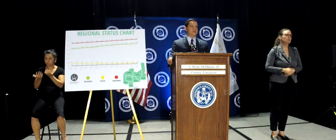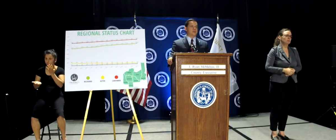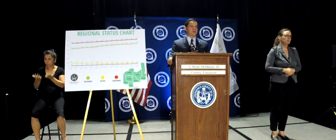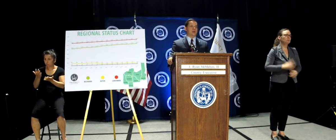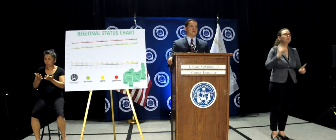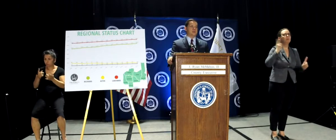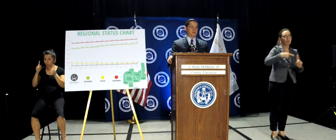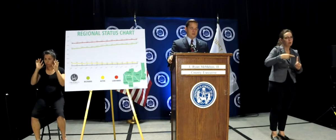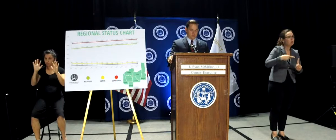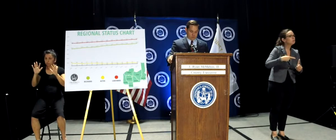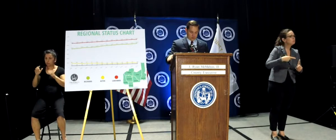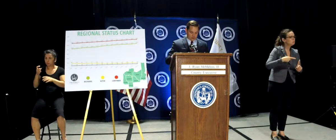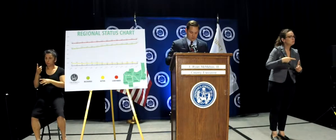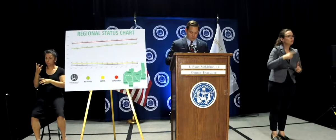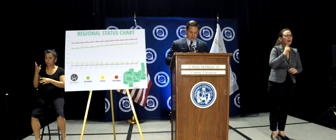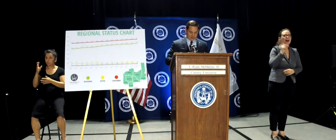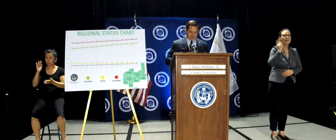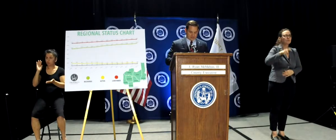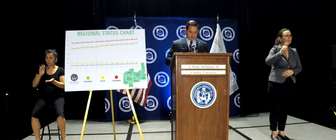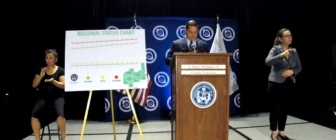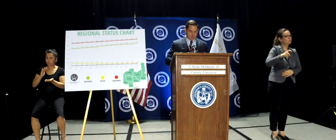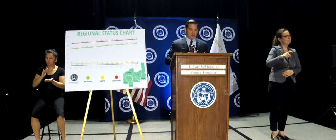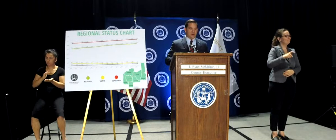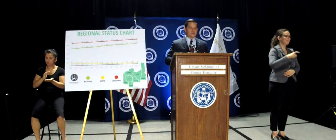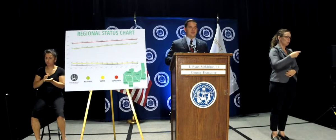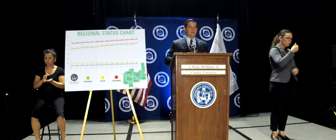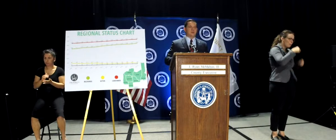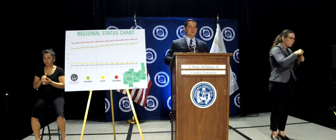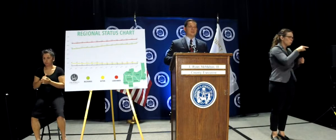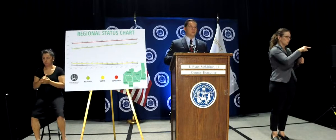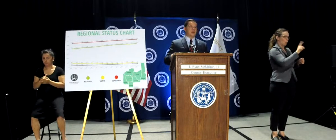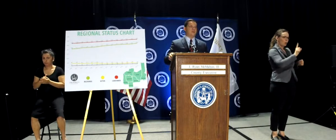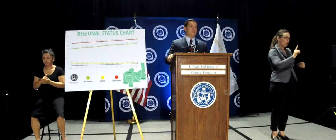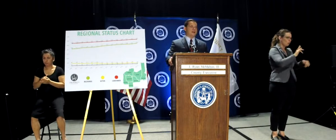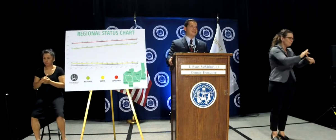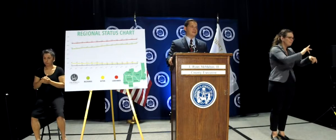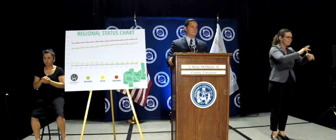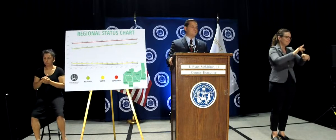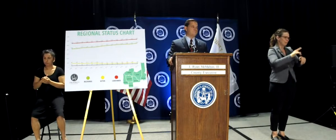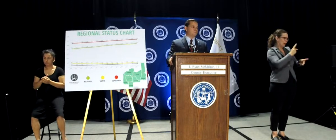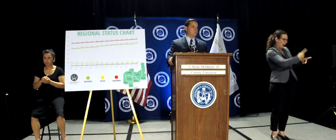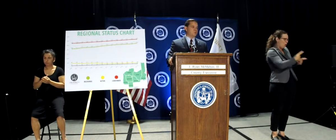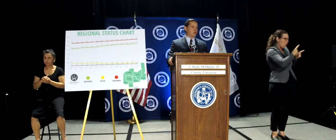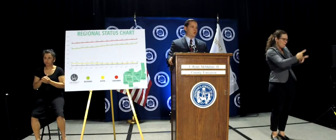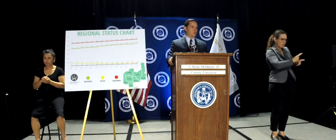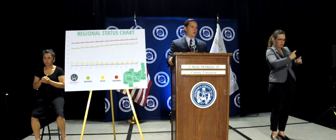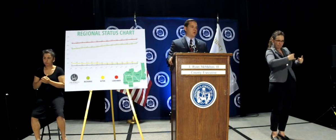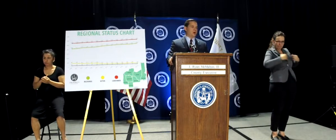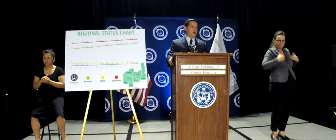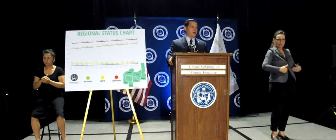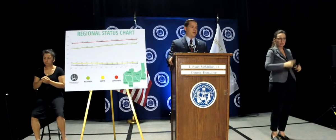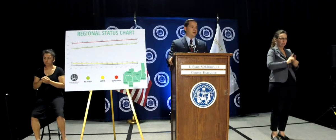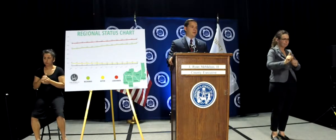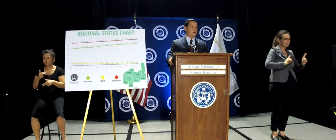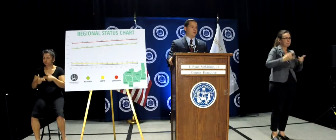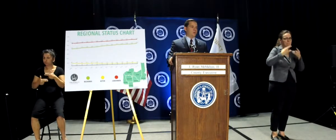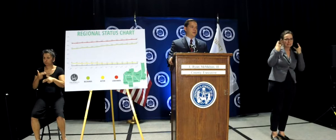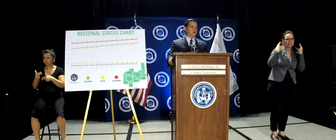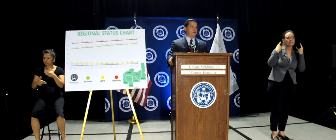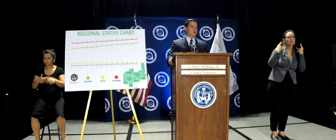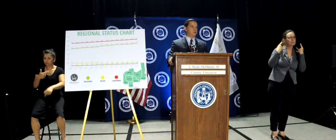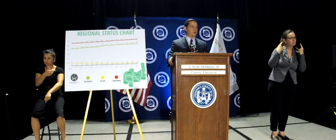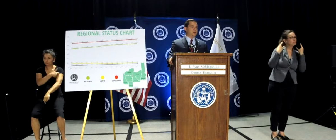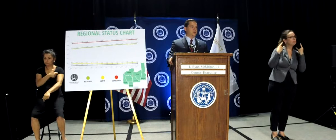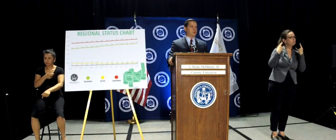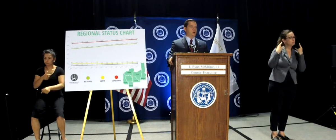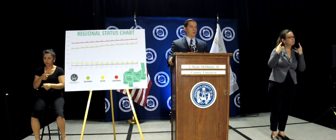every single case related to COVID-19. And it's going to be like this till we have a vaccine. So what we